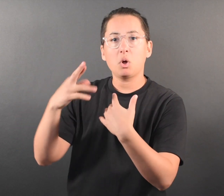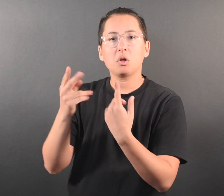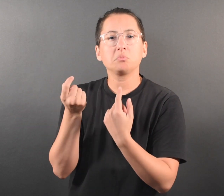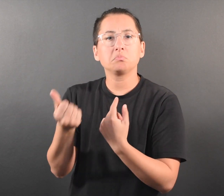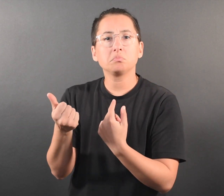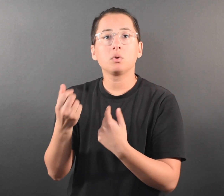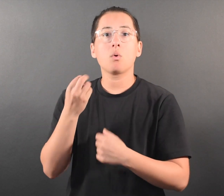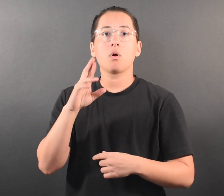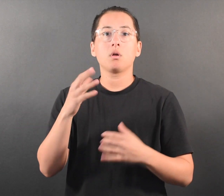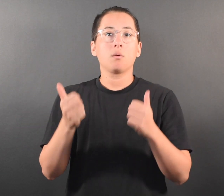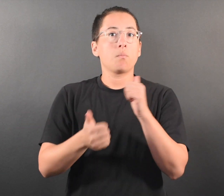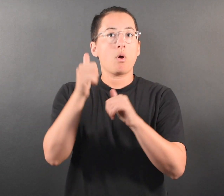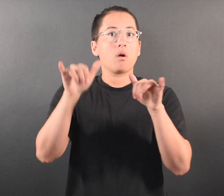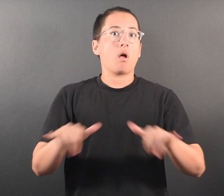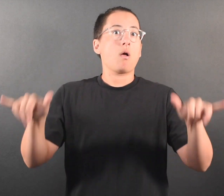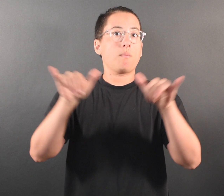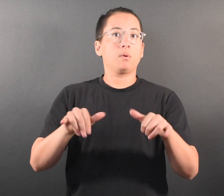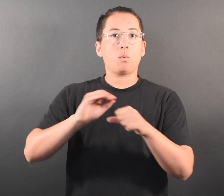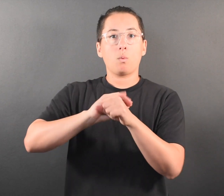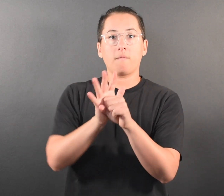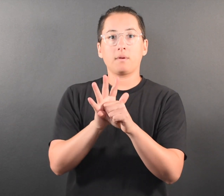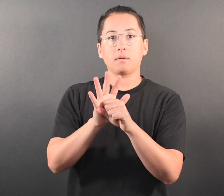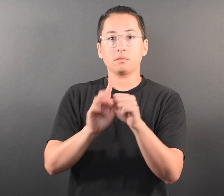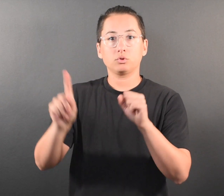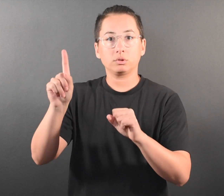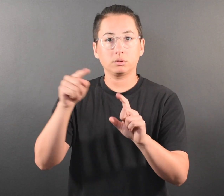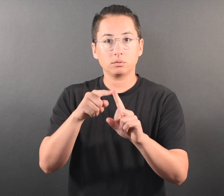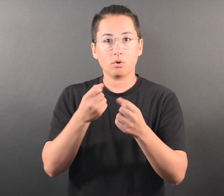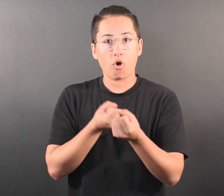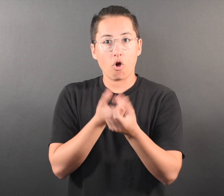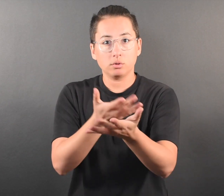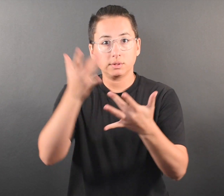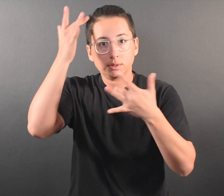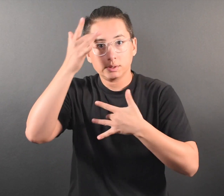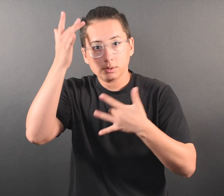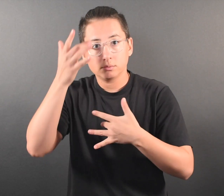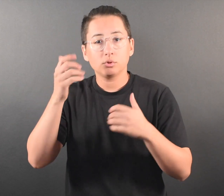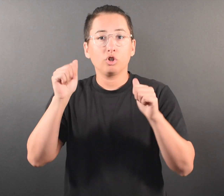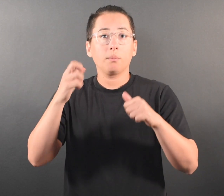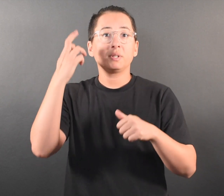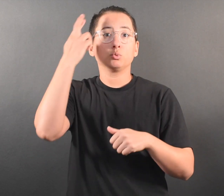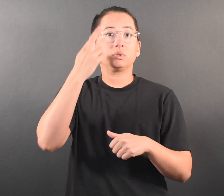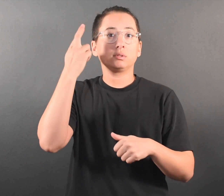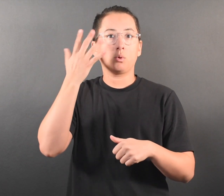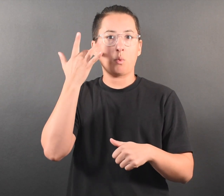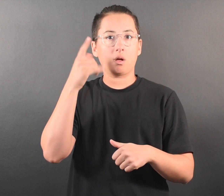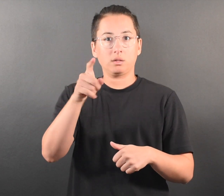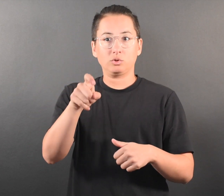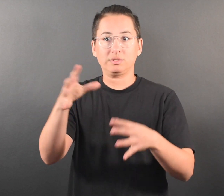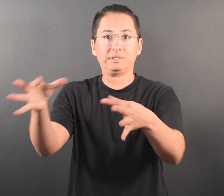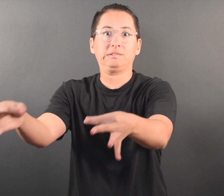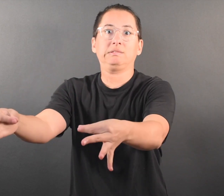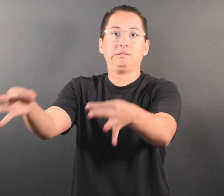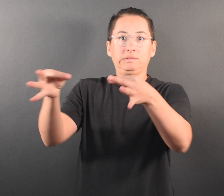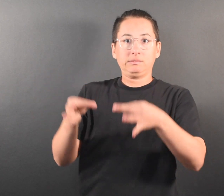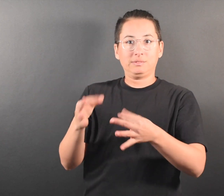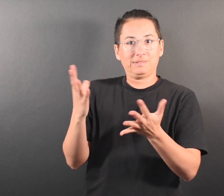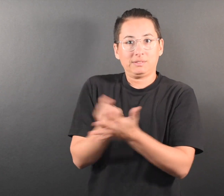the most common COVID-19 variant currently causing illness, could be reasons to get a vaccine sooner rather